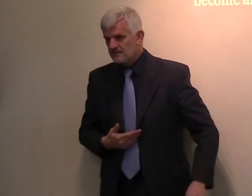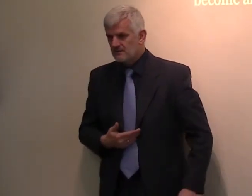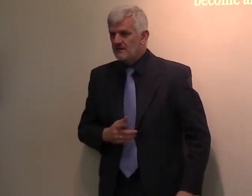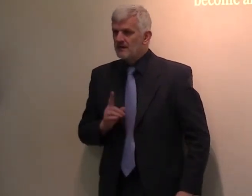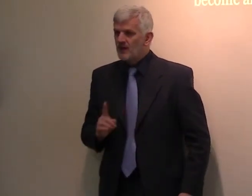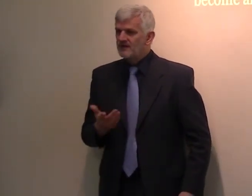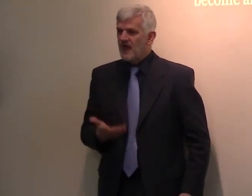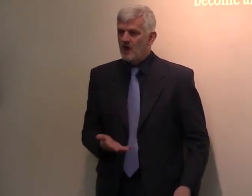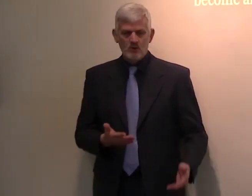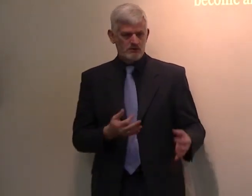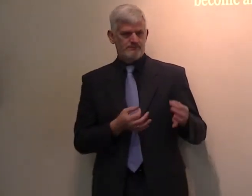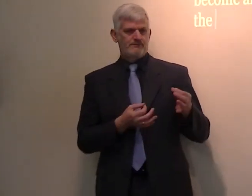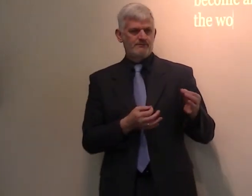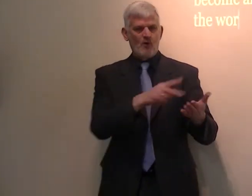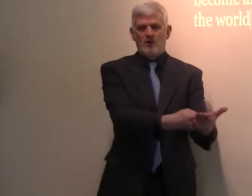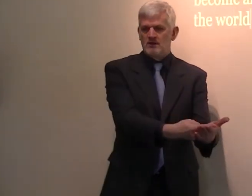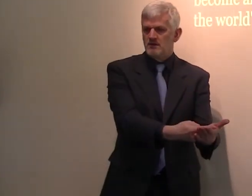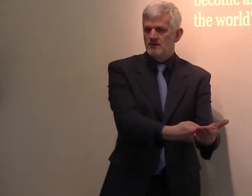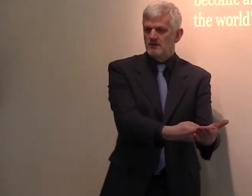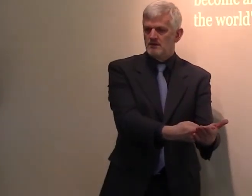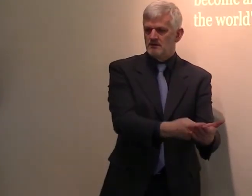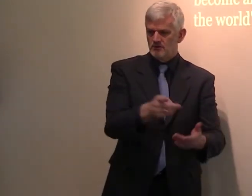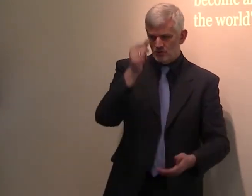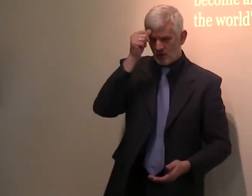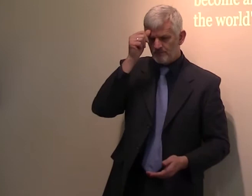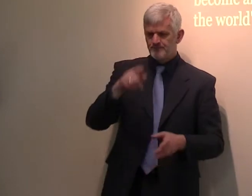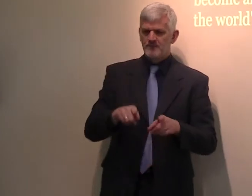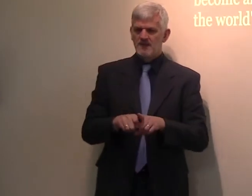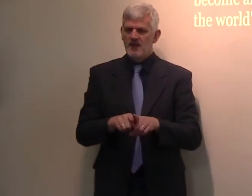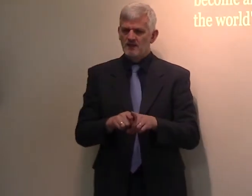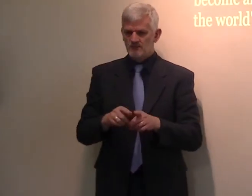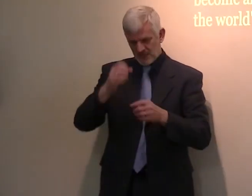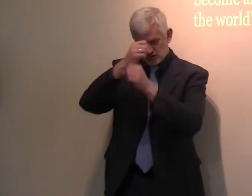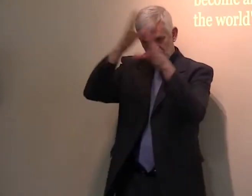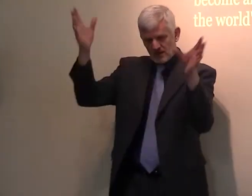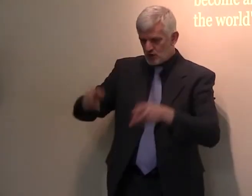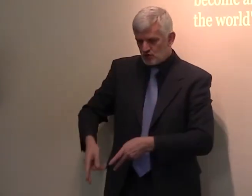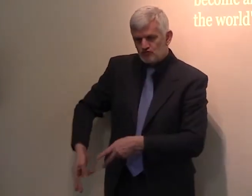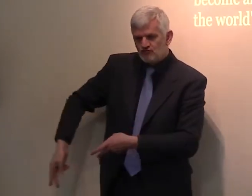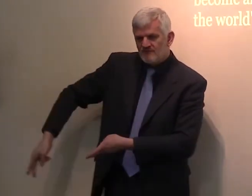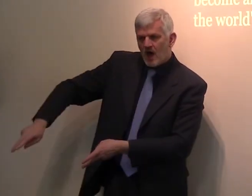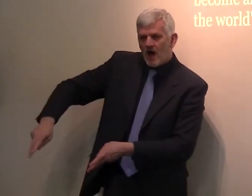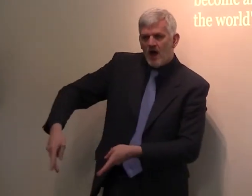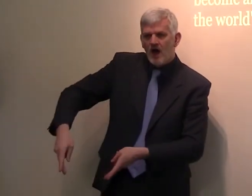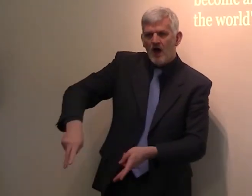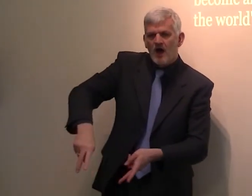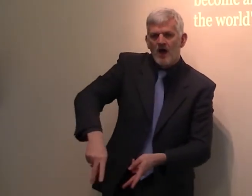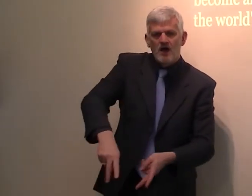dead fish swim according to the current. Only dead fish. So when Christians still claim to be